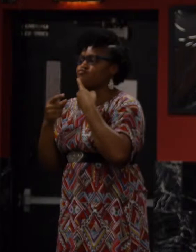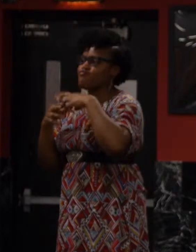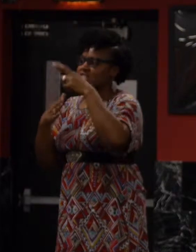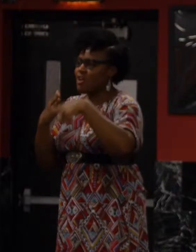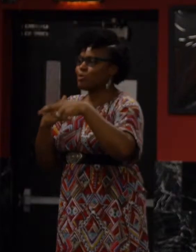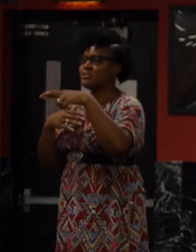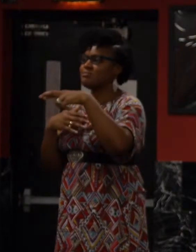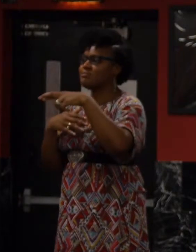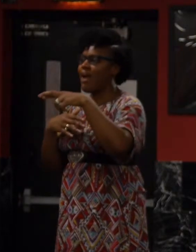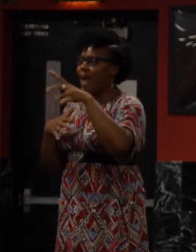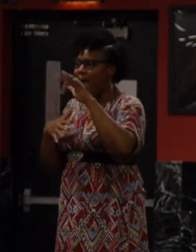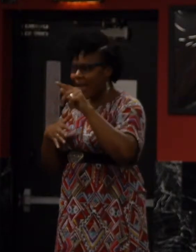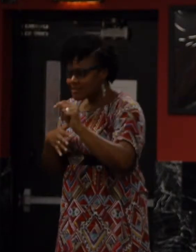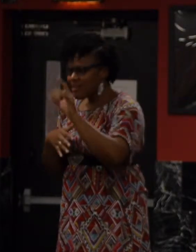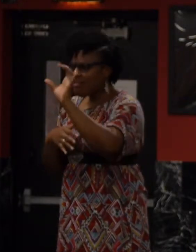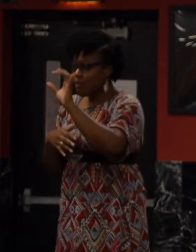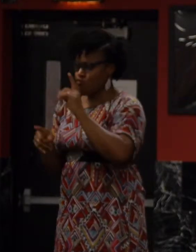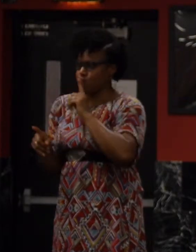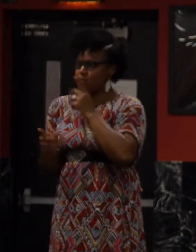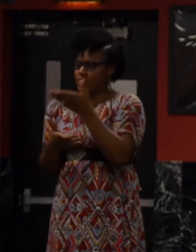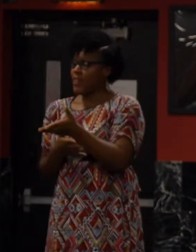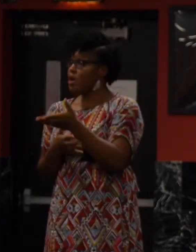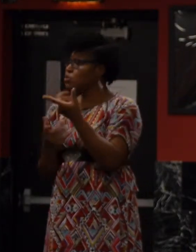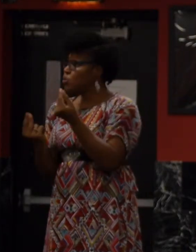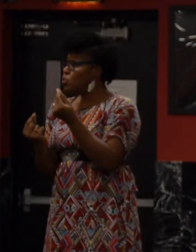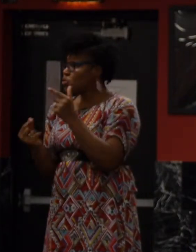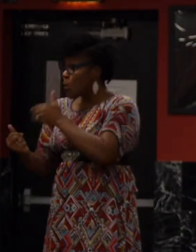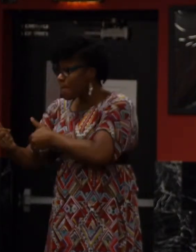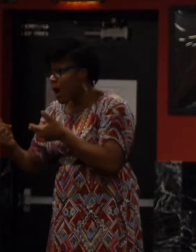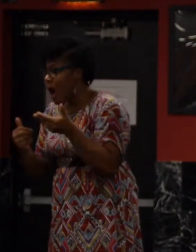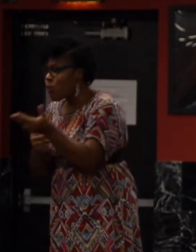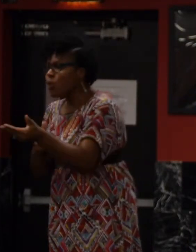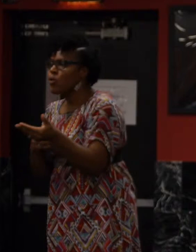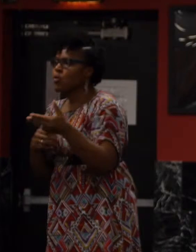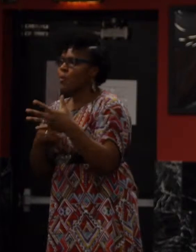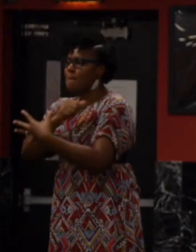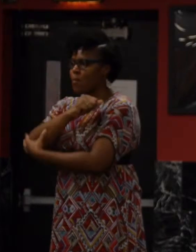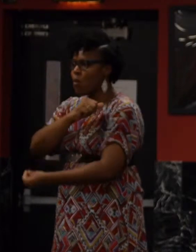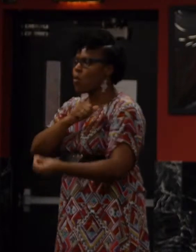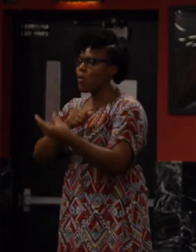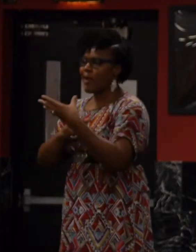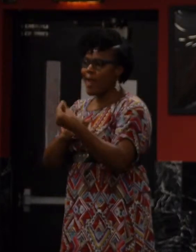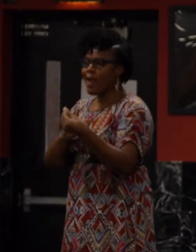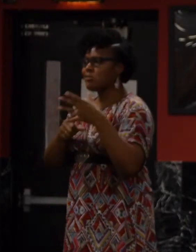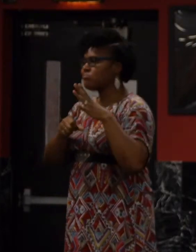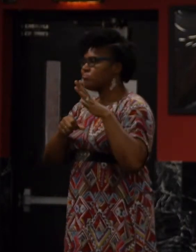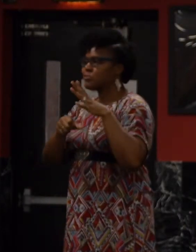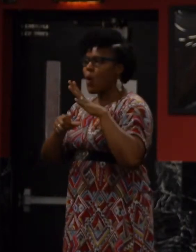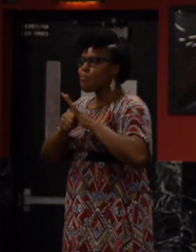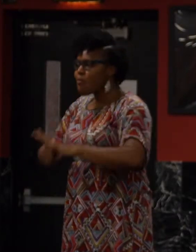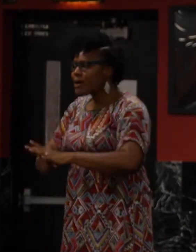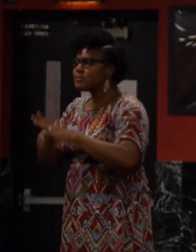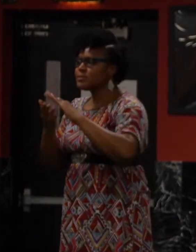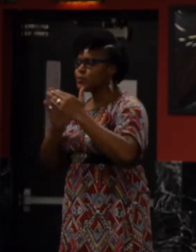that's supposed to be in place to empower poor working and oppressed communities here in Washington, DC, which of